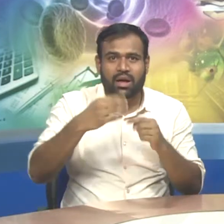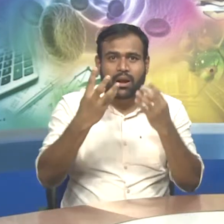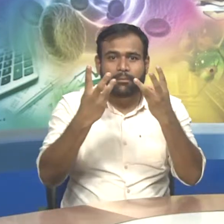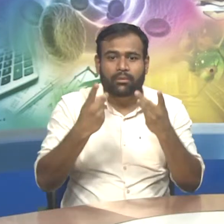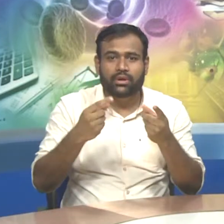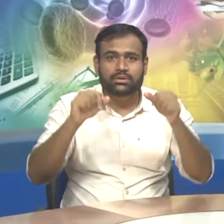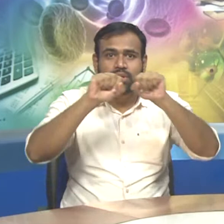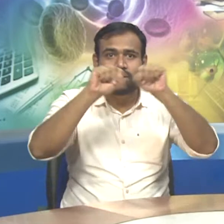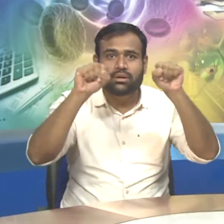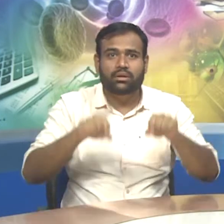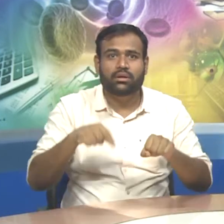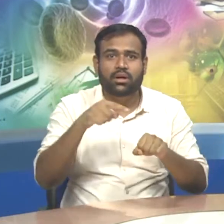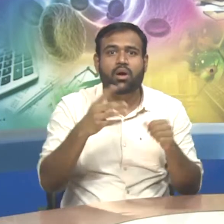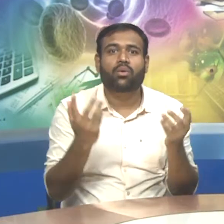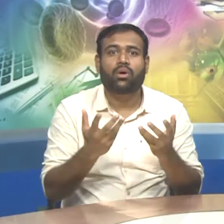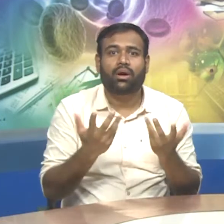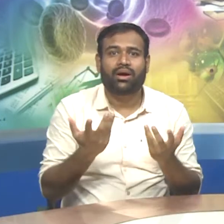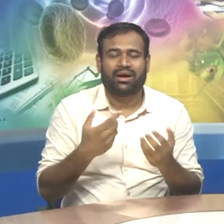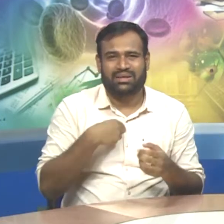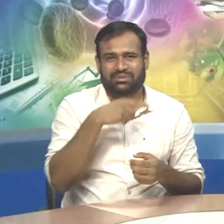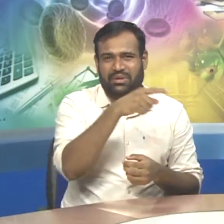So in the single transferable vote system,